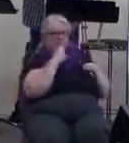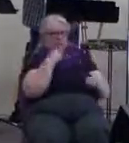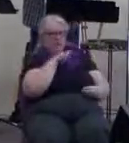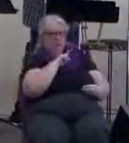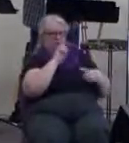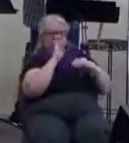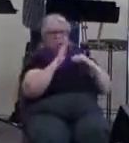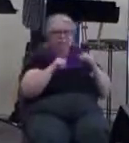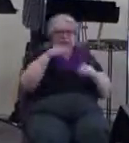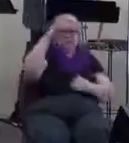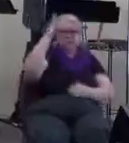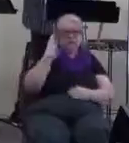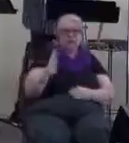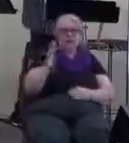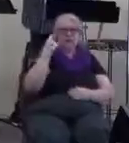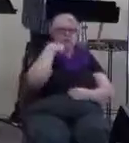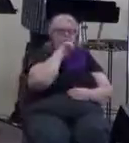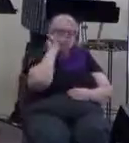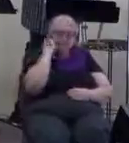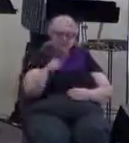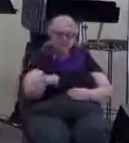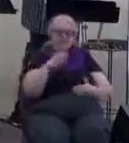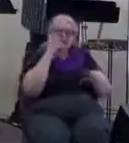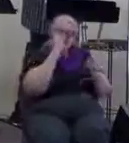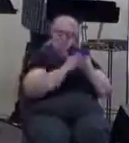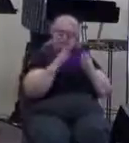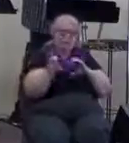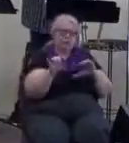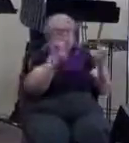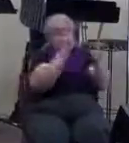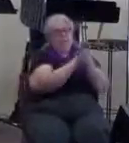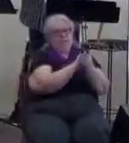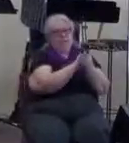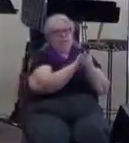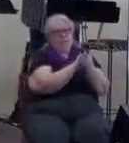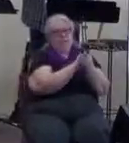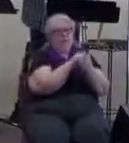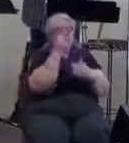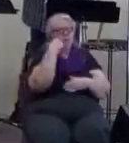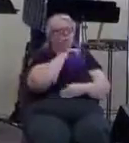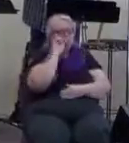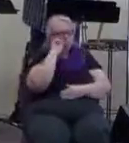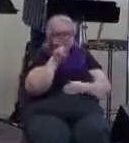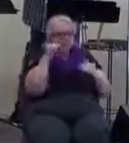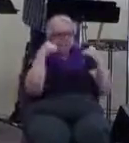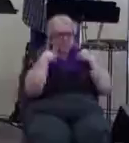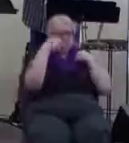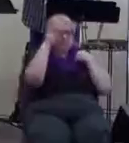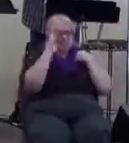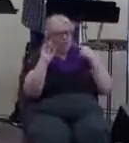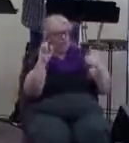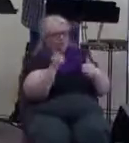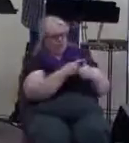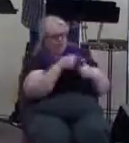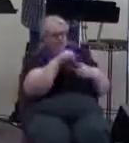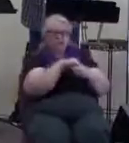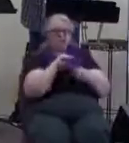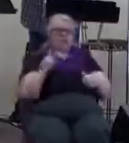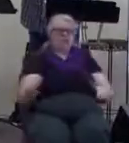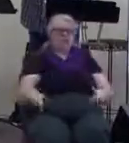And oh my God, do we have to get away from that, people. We have to get God first in our lives